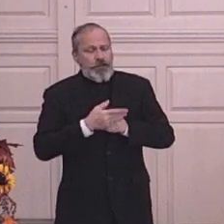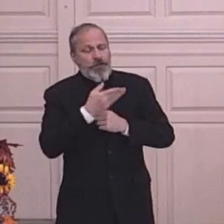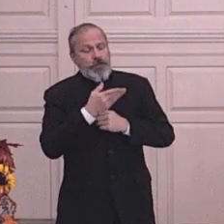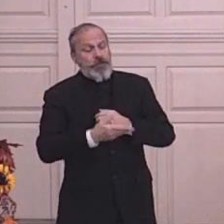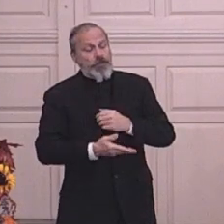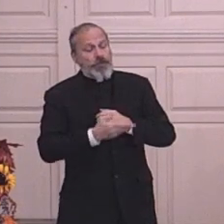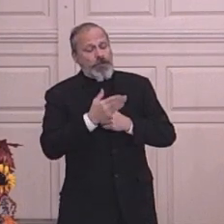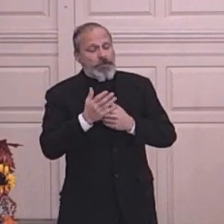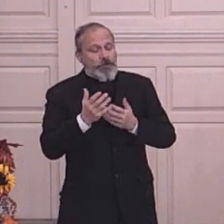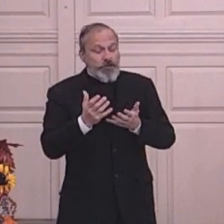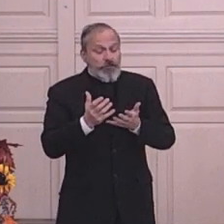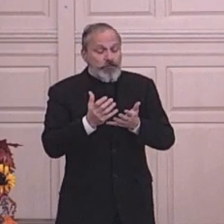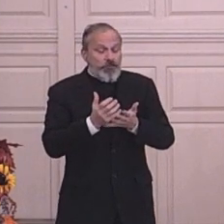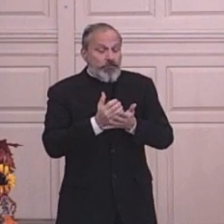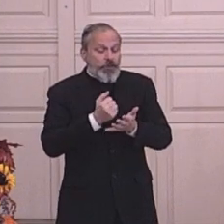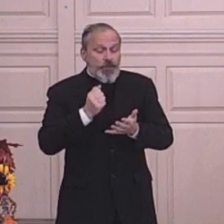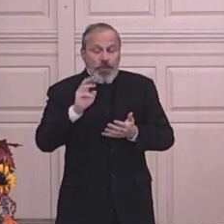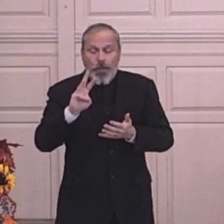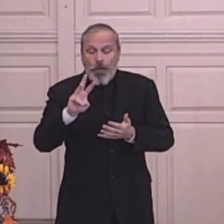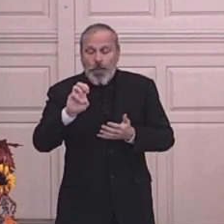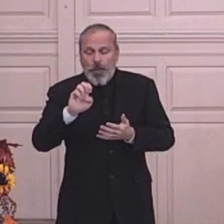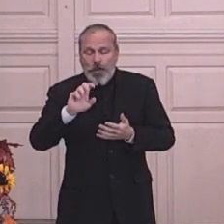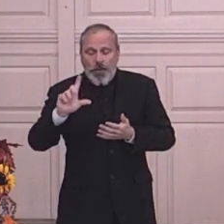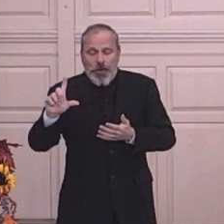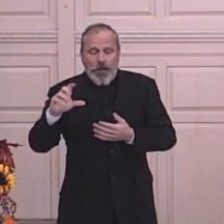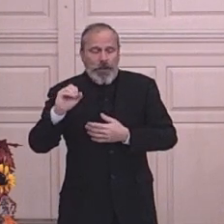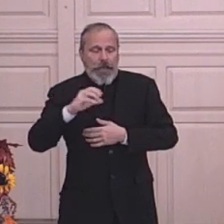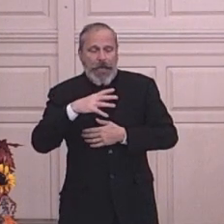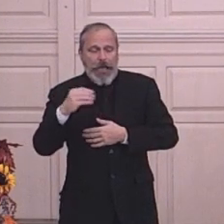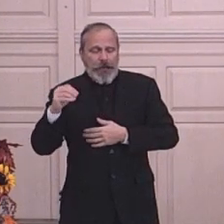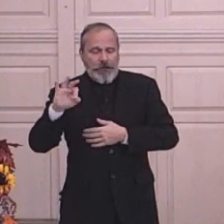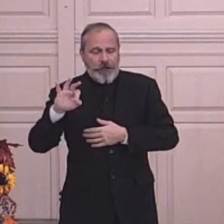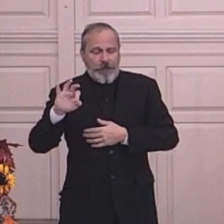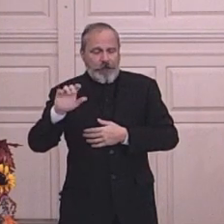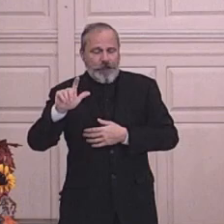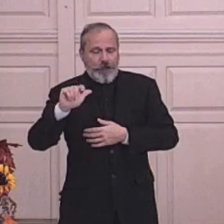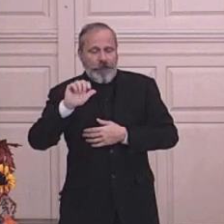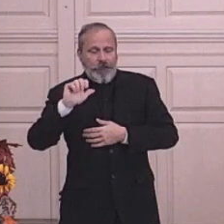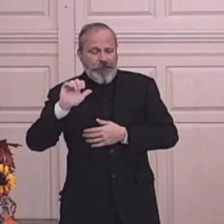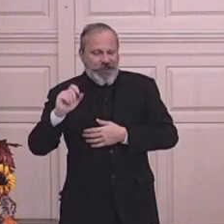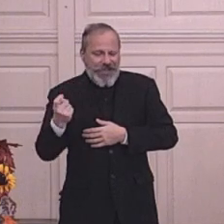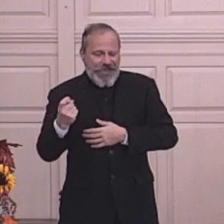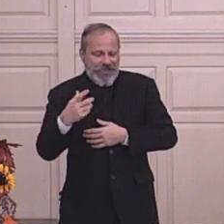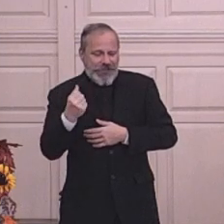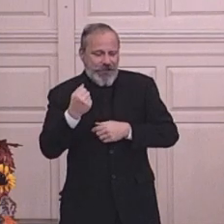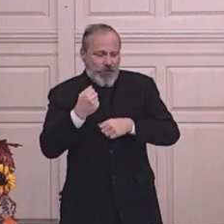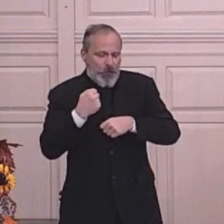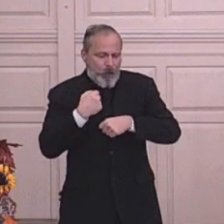She obtains wool and flax and works with loving hands.